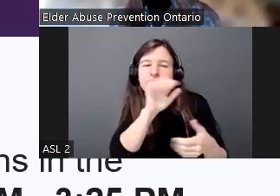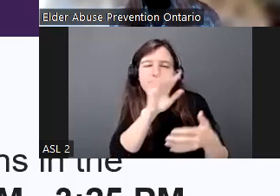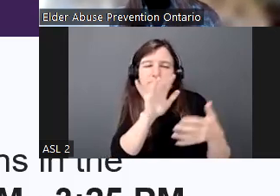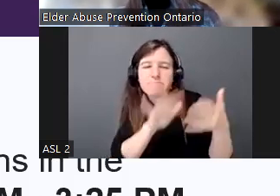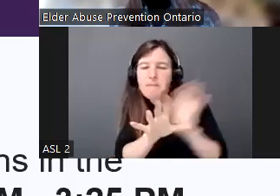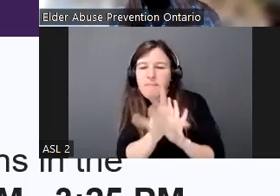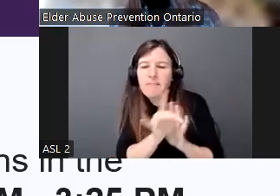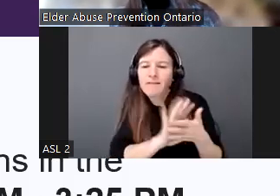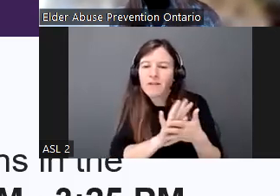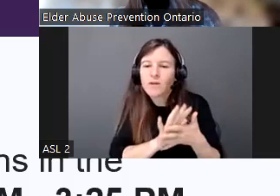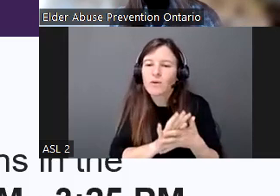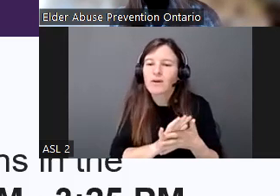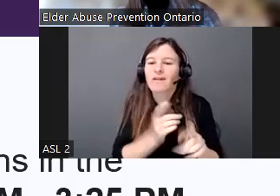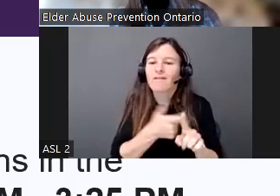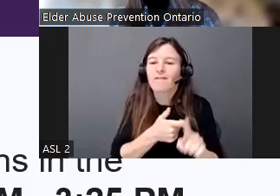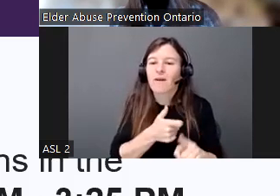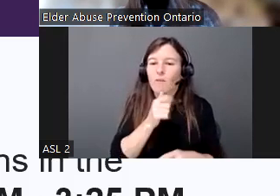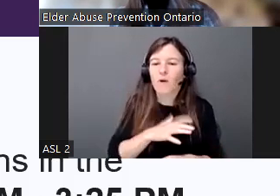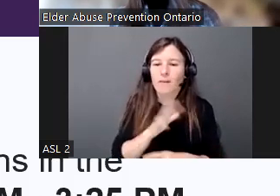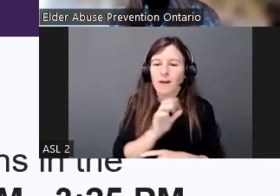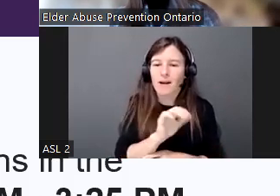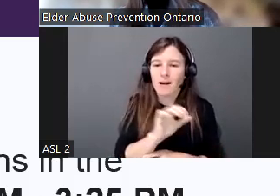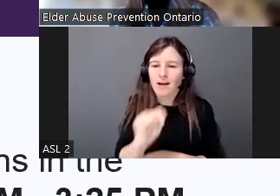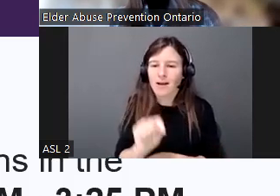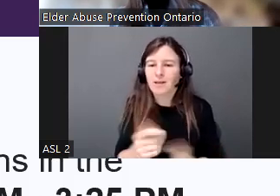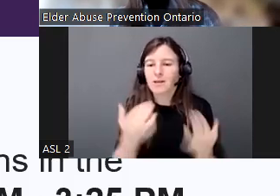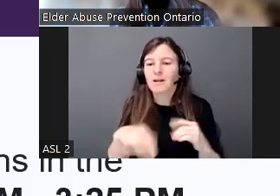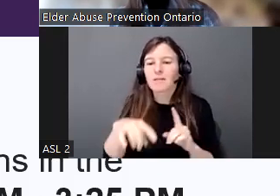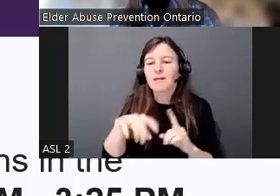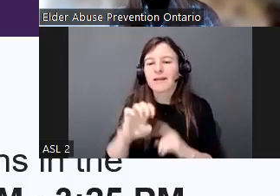as the Elder Abuse Prevention Ontario. We have